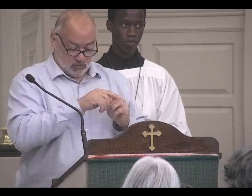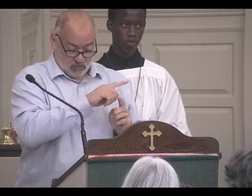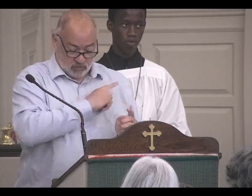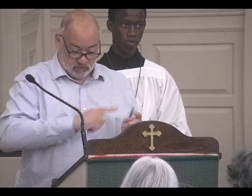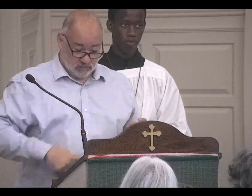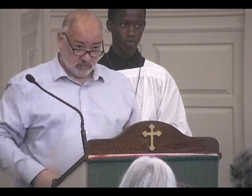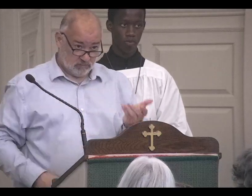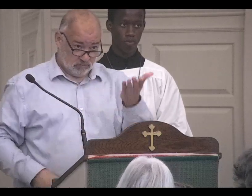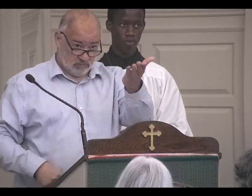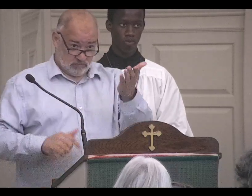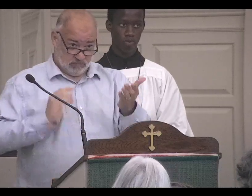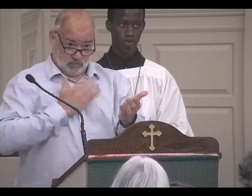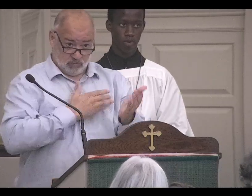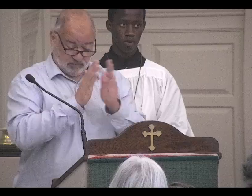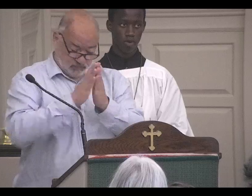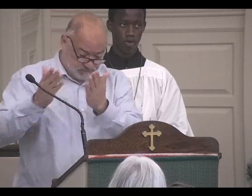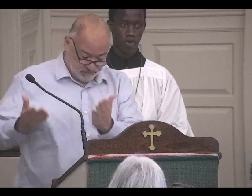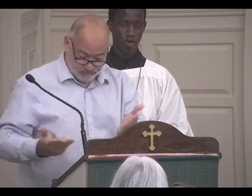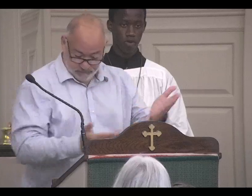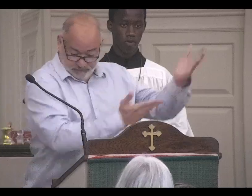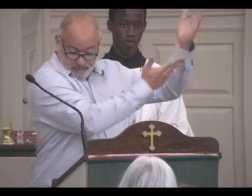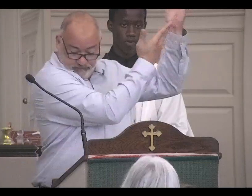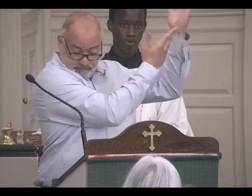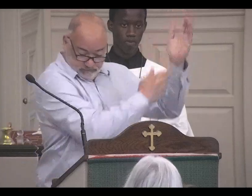We pray to the Lord. Lord, hear our prayer.